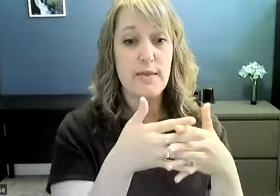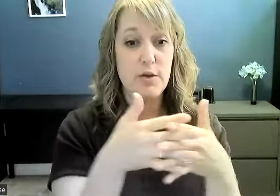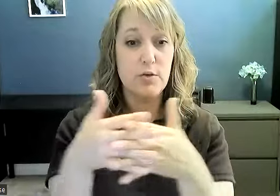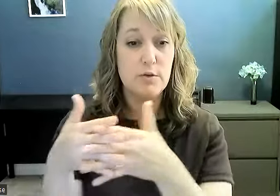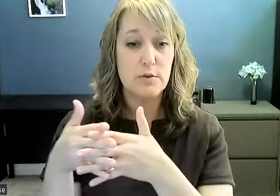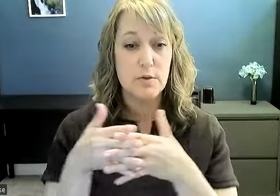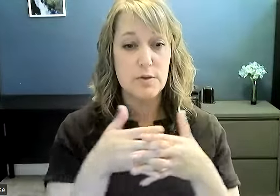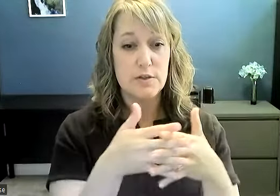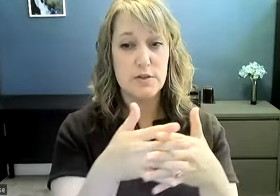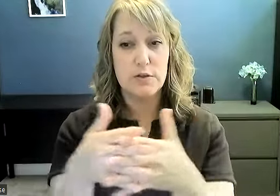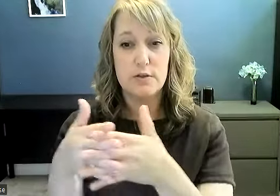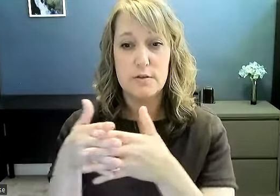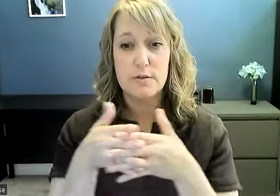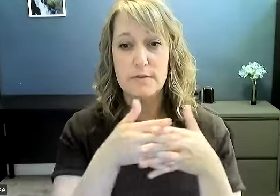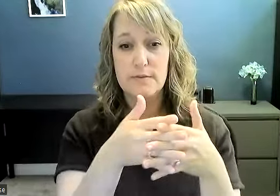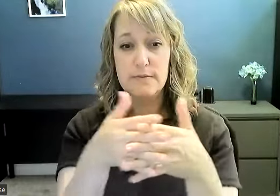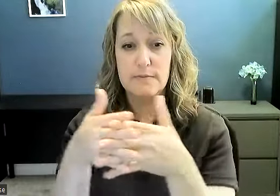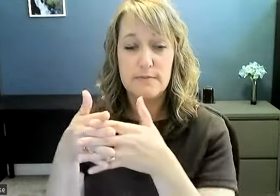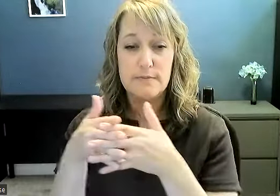you do little circles.